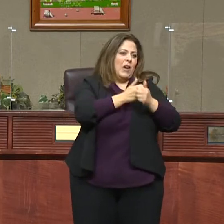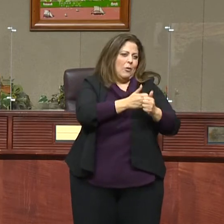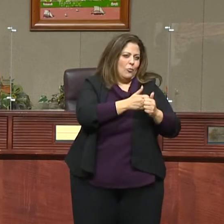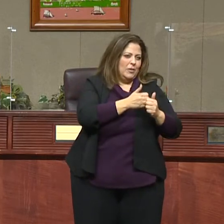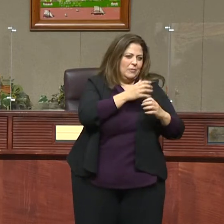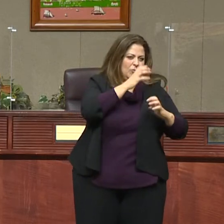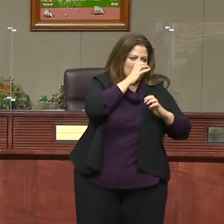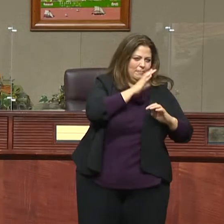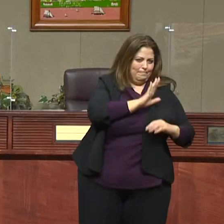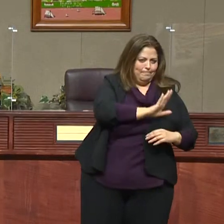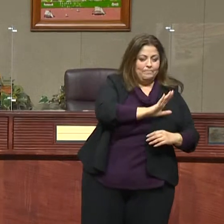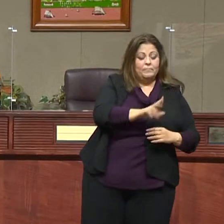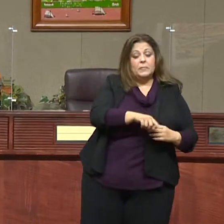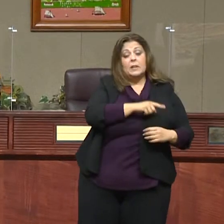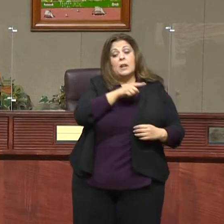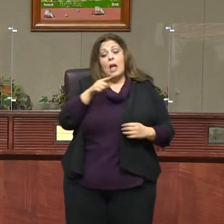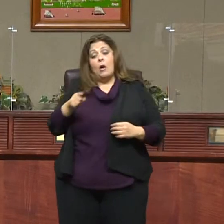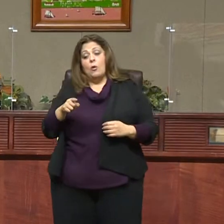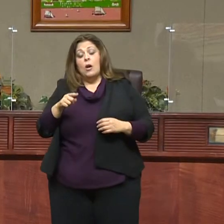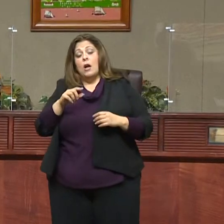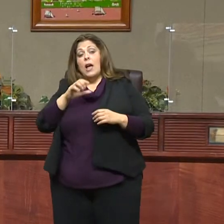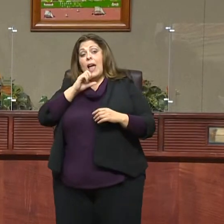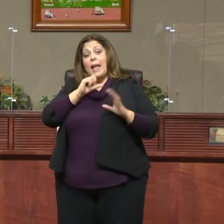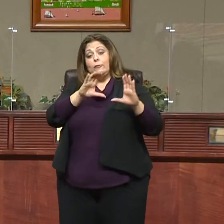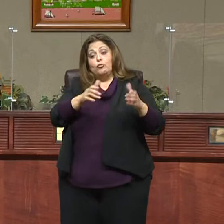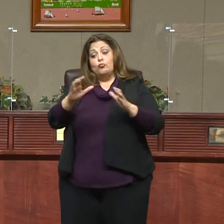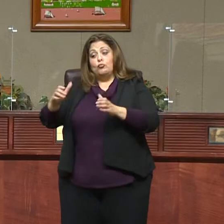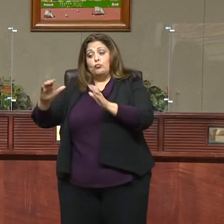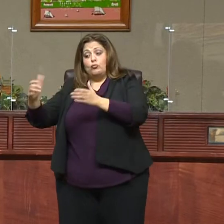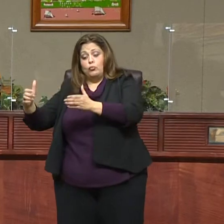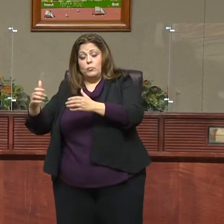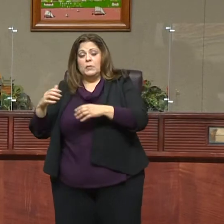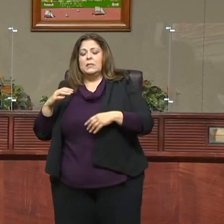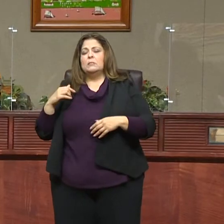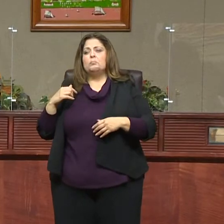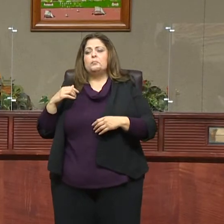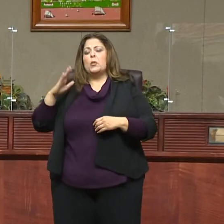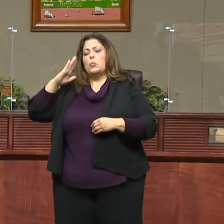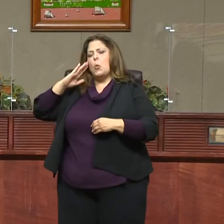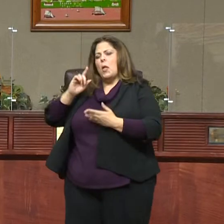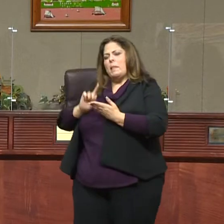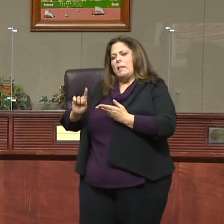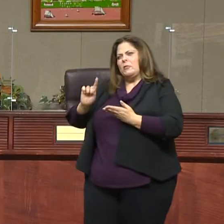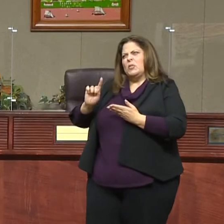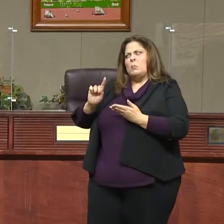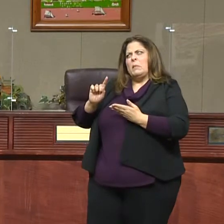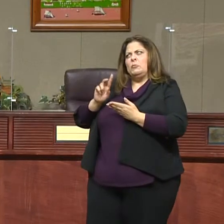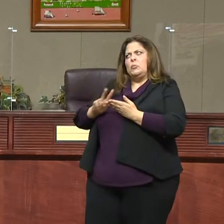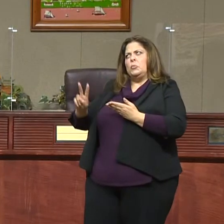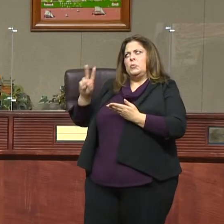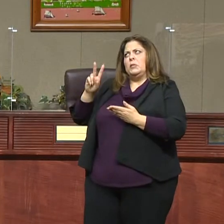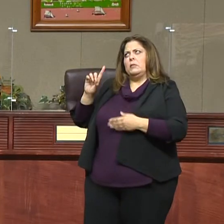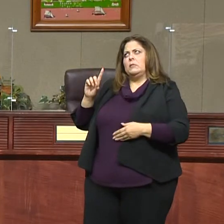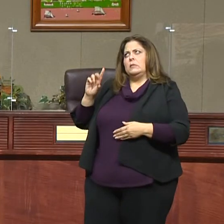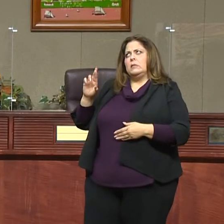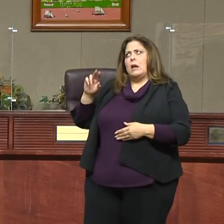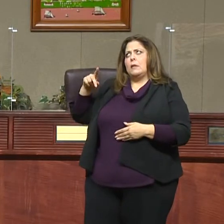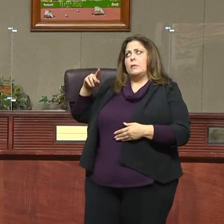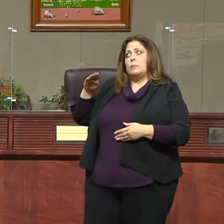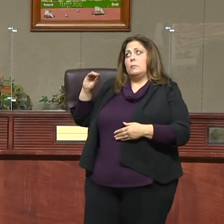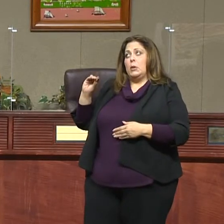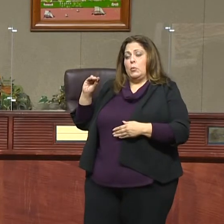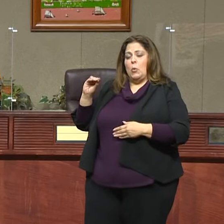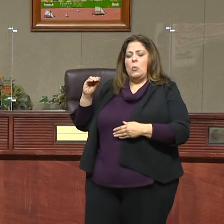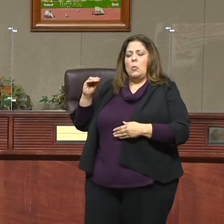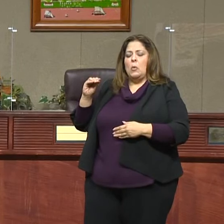have had on the age group. So what Dr. Pino, I think maybe not last week, but the week before, had previously shown a really great